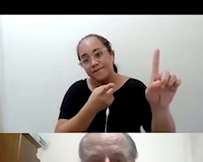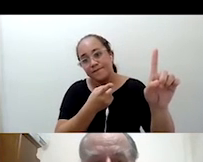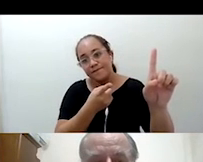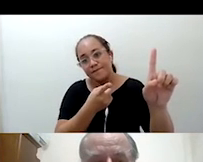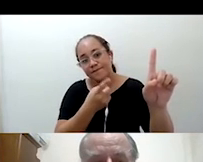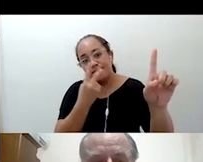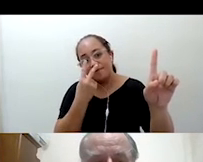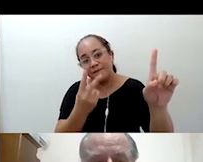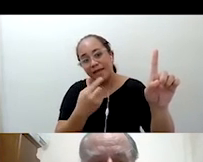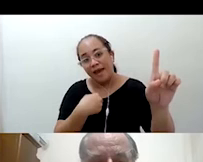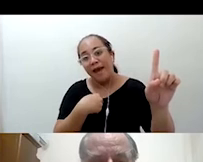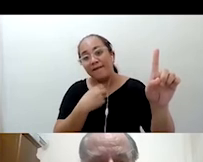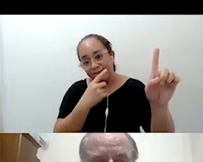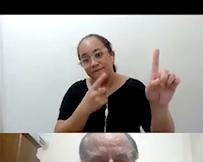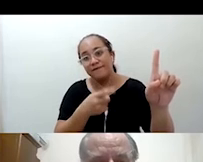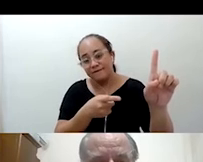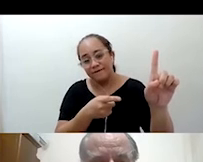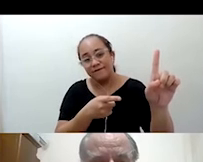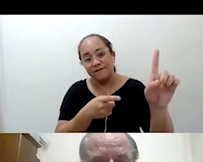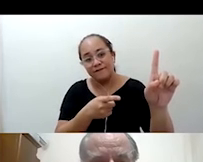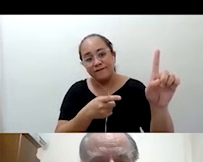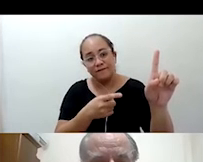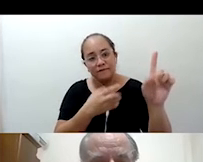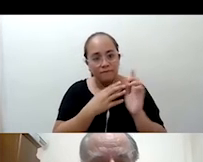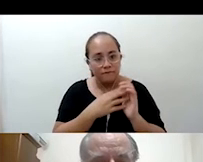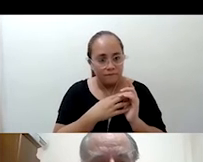we see that we need, in fact,